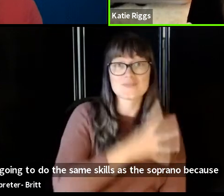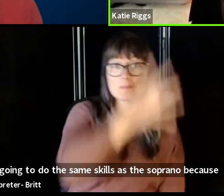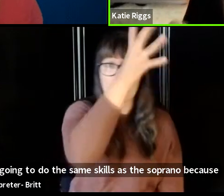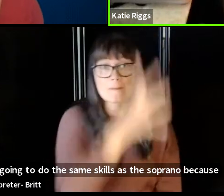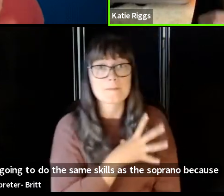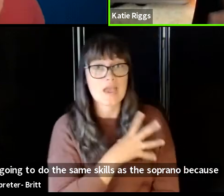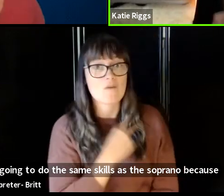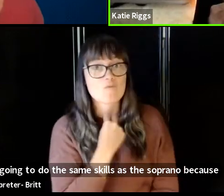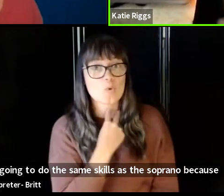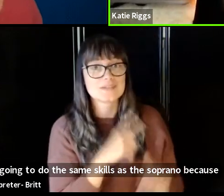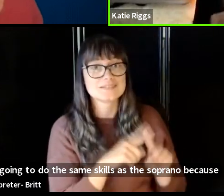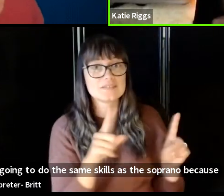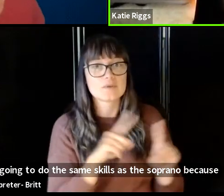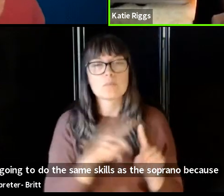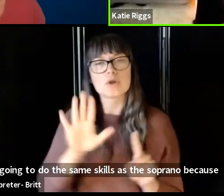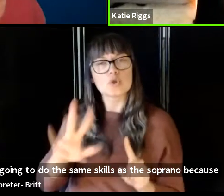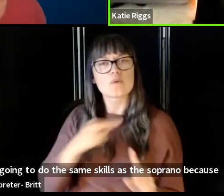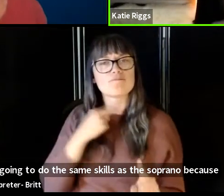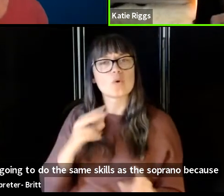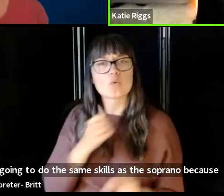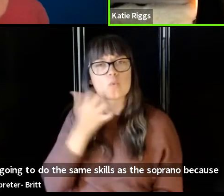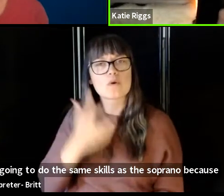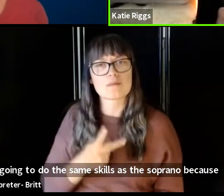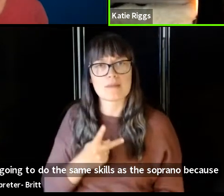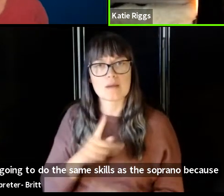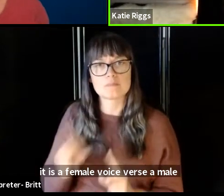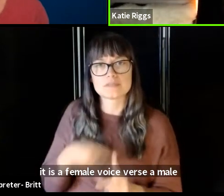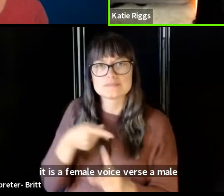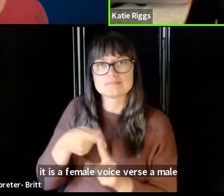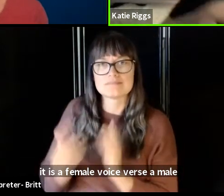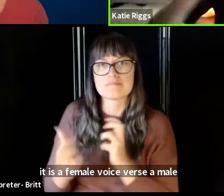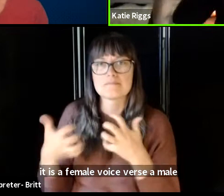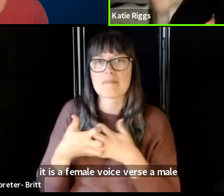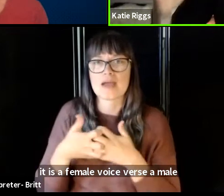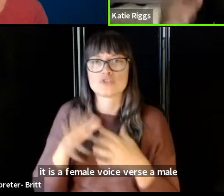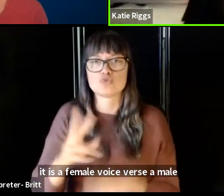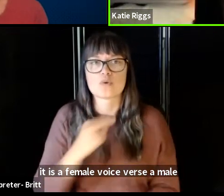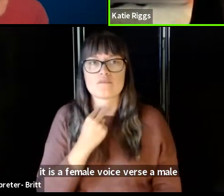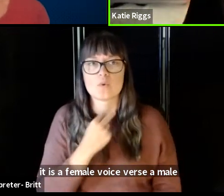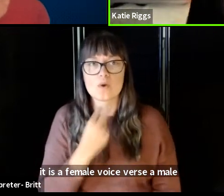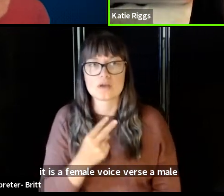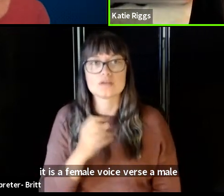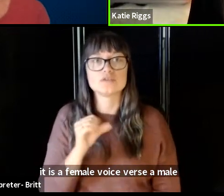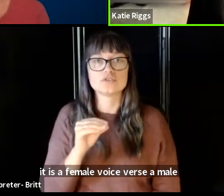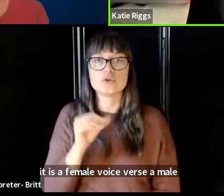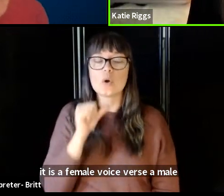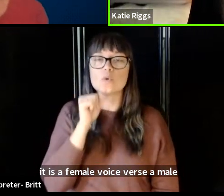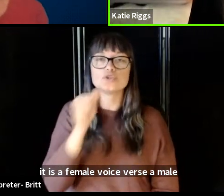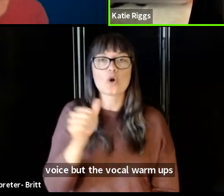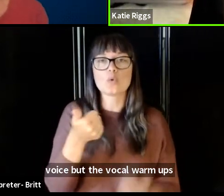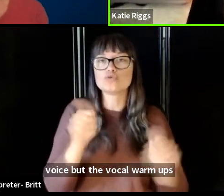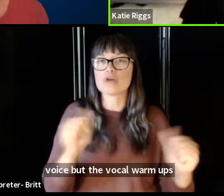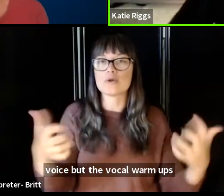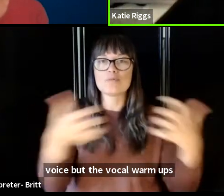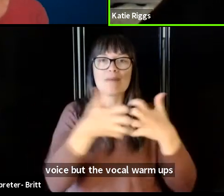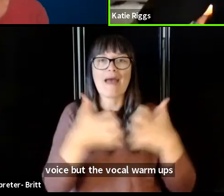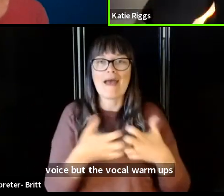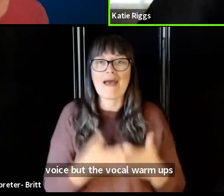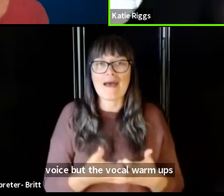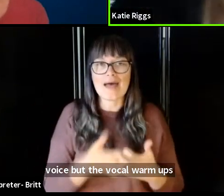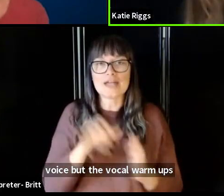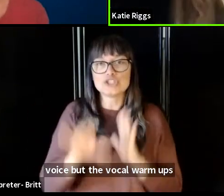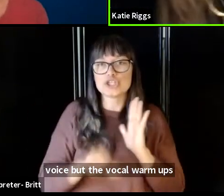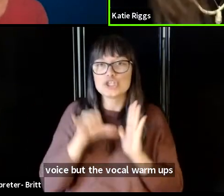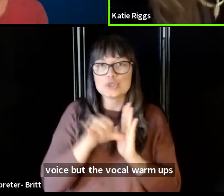voice, but your vocal warm-ups must be specifically tailored to your voice. So stay away from trying to do, YouTube